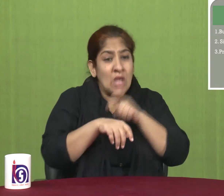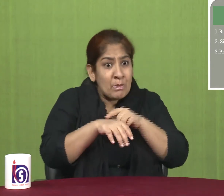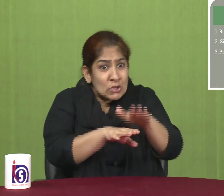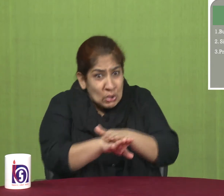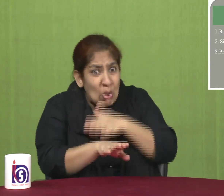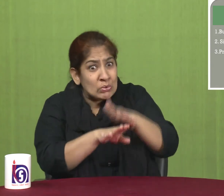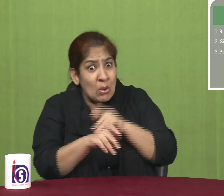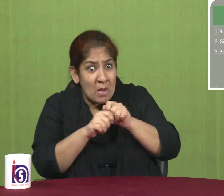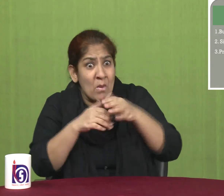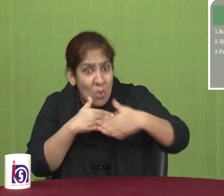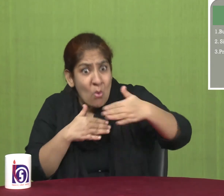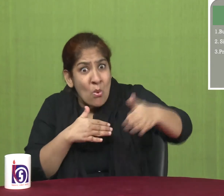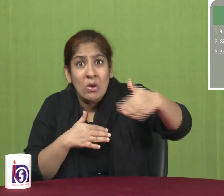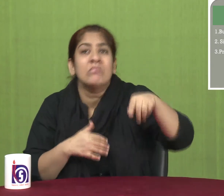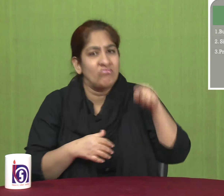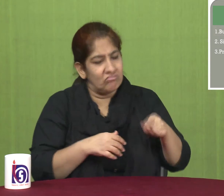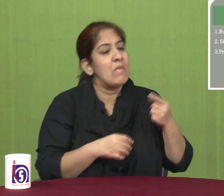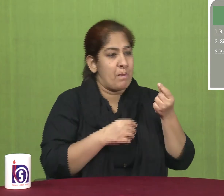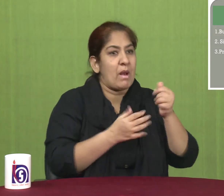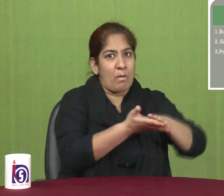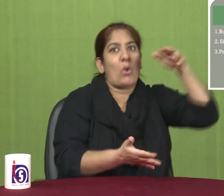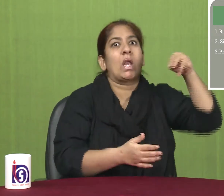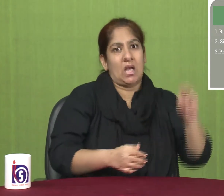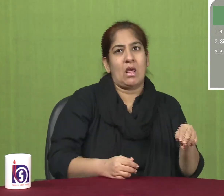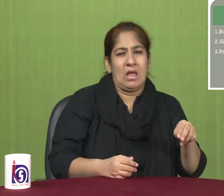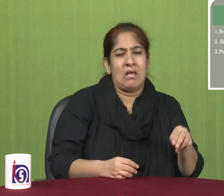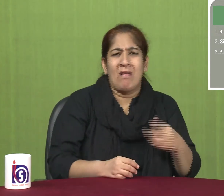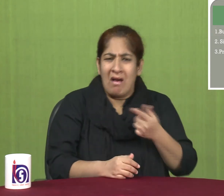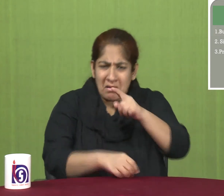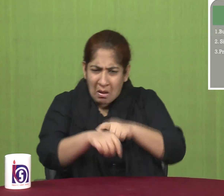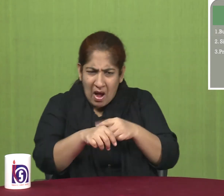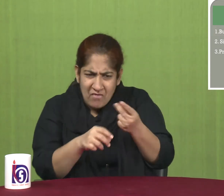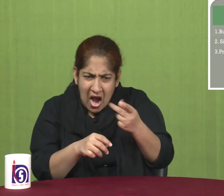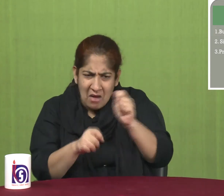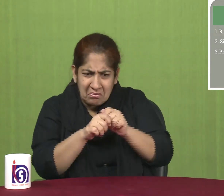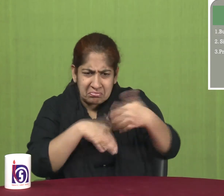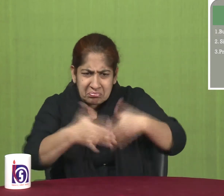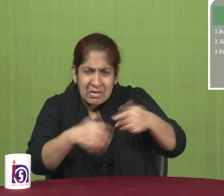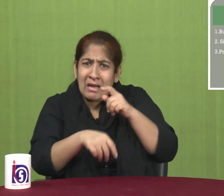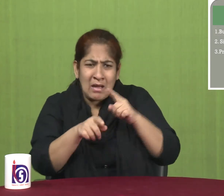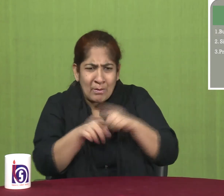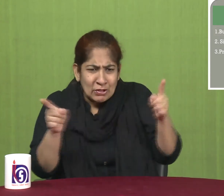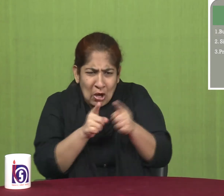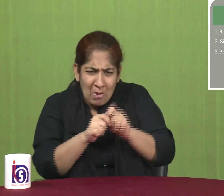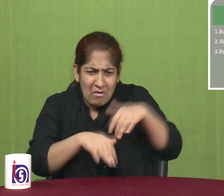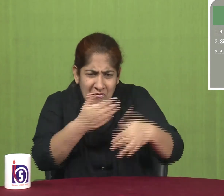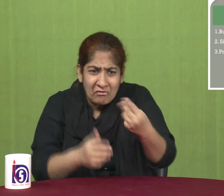or you can say when we consider it in terms of time, we call it time length,